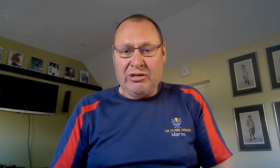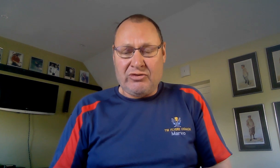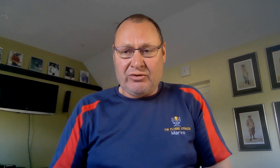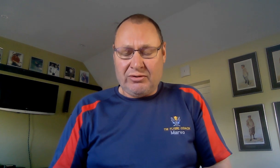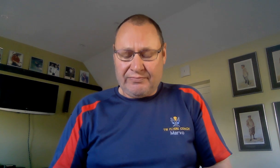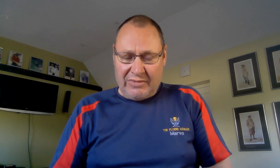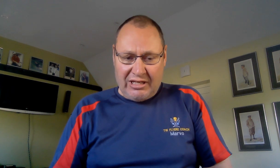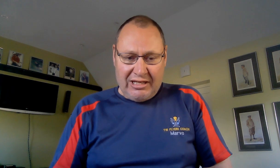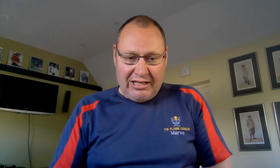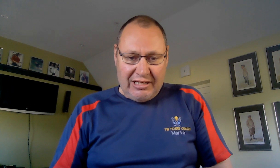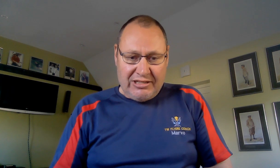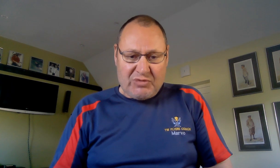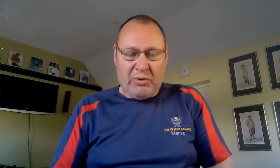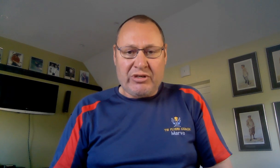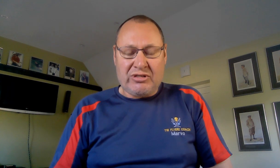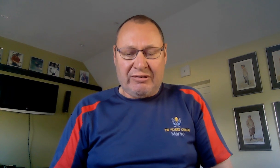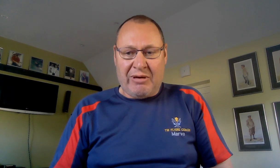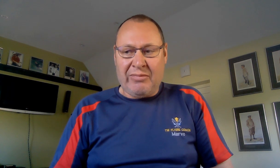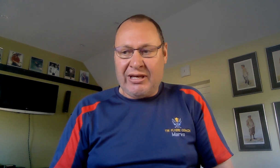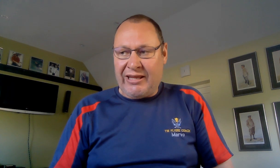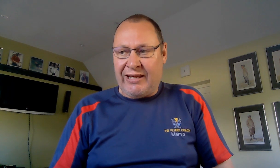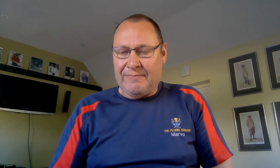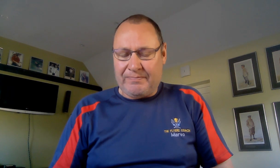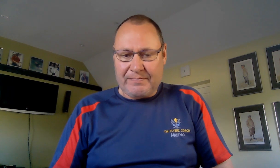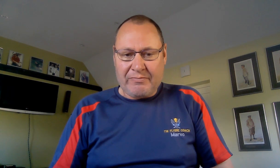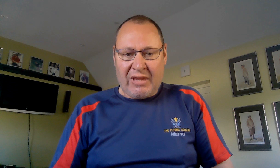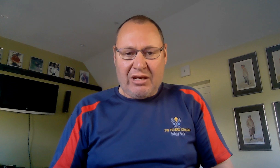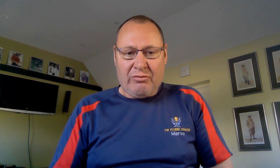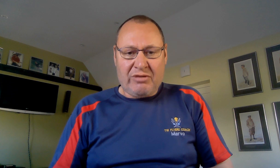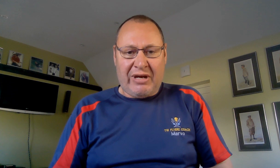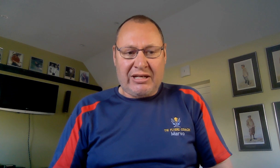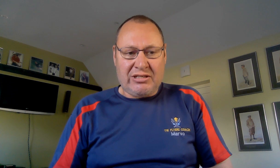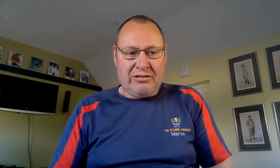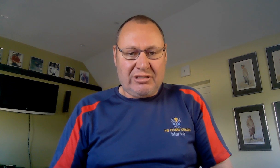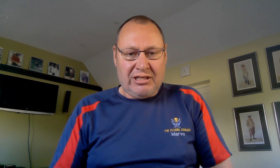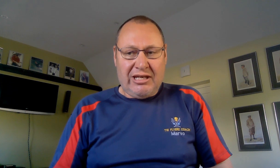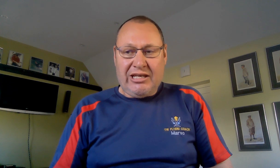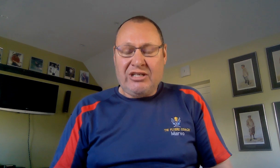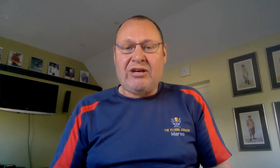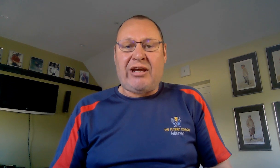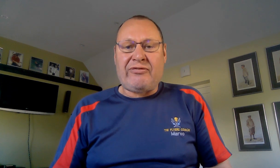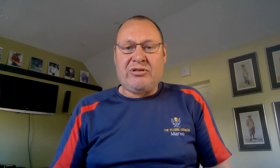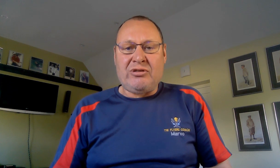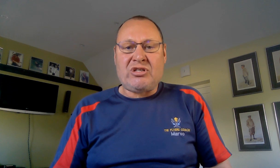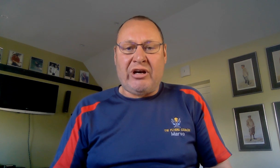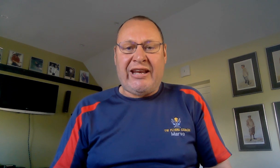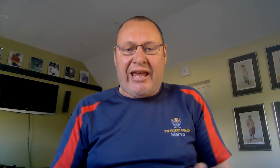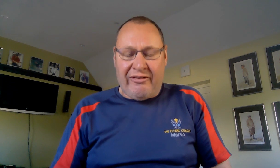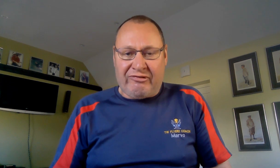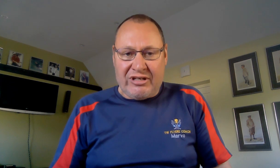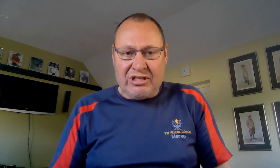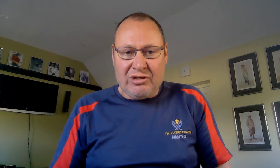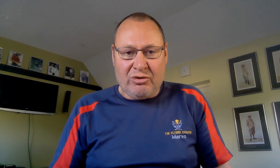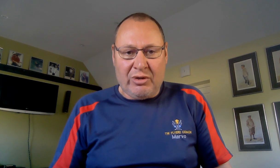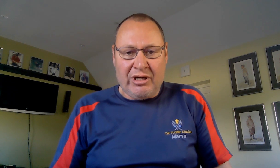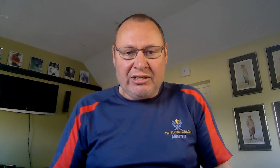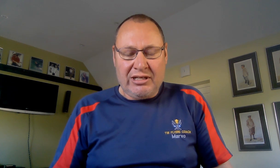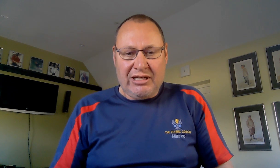useful. Just points to remember that with Makaton, you don't have to sign every single word.